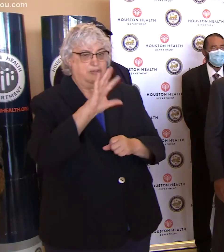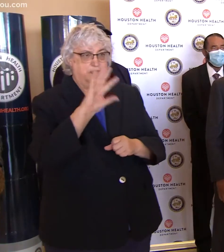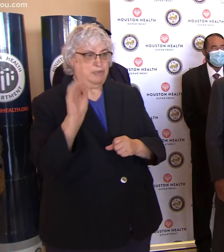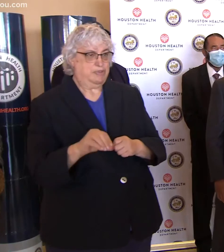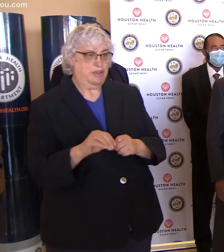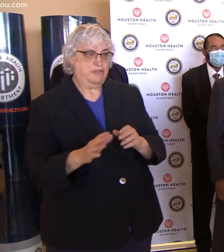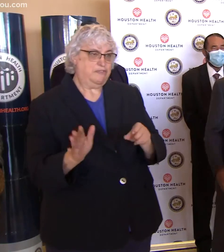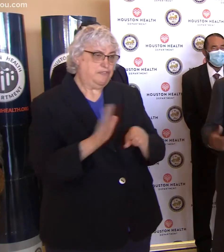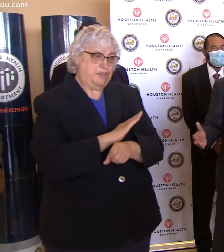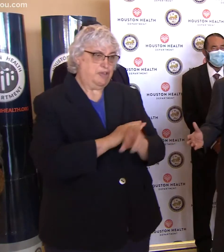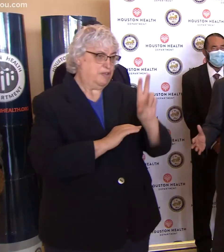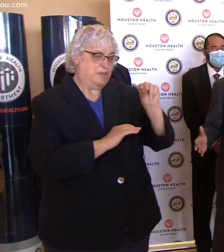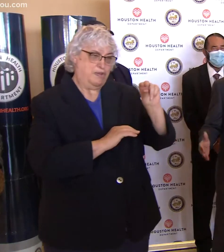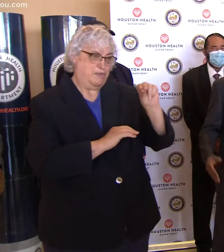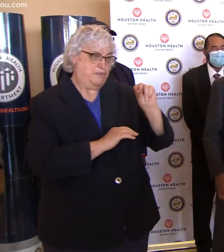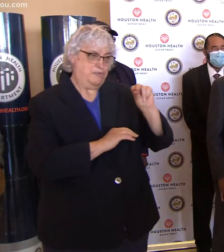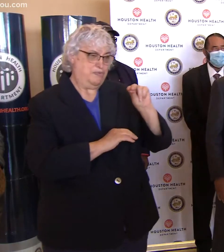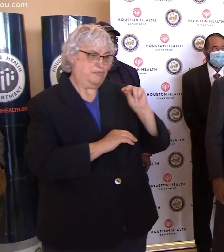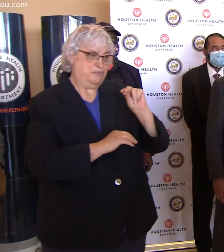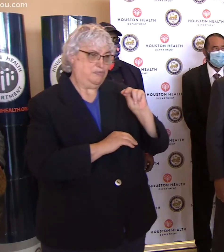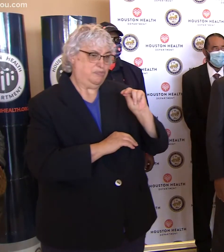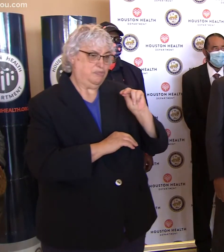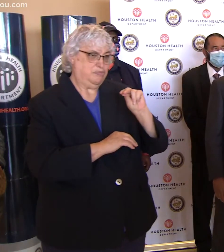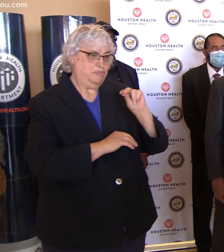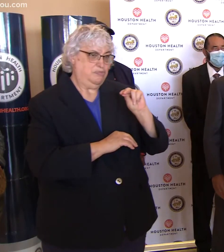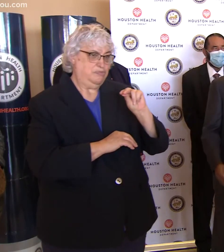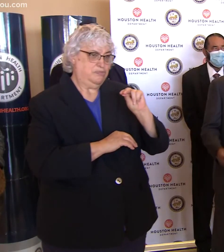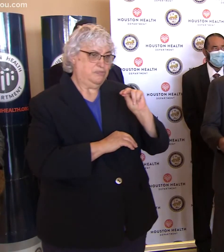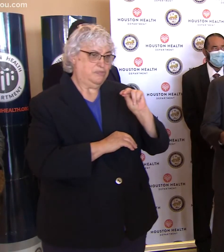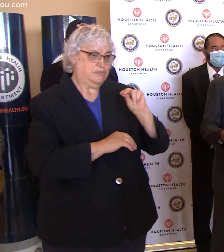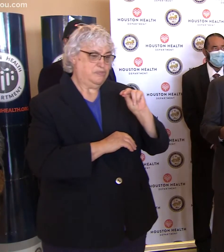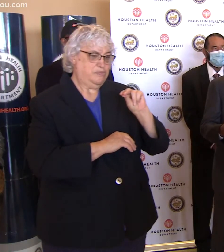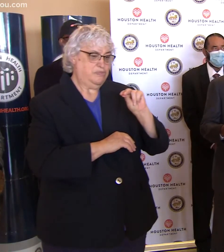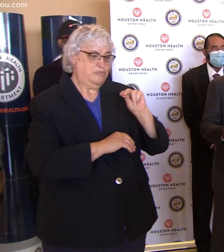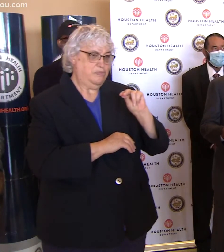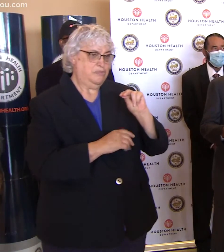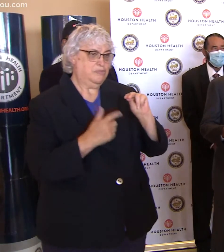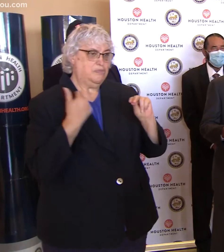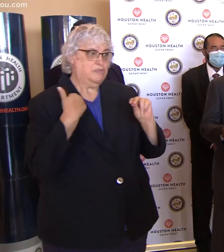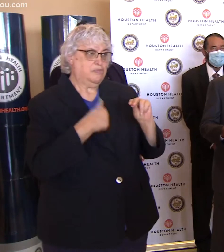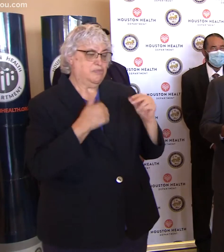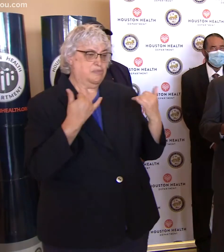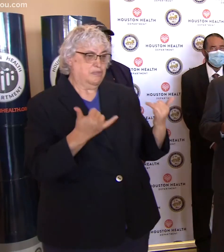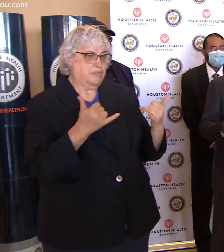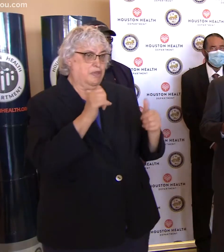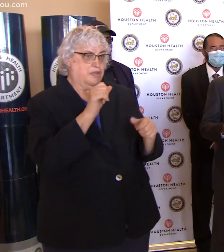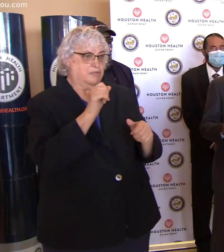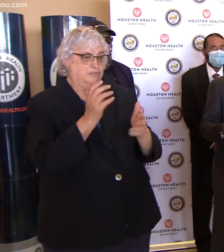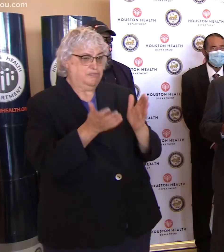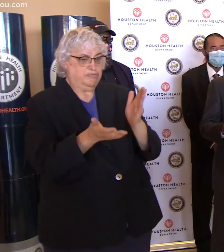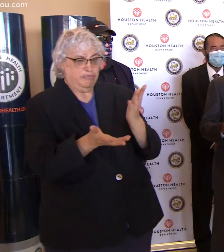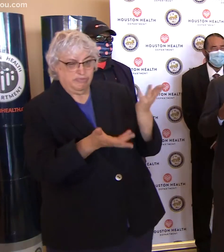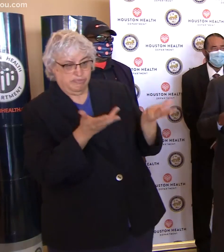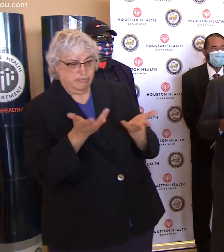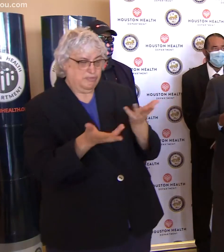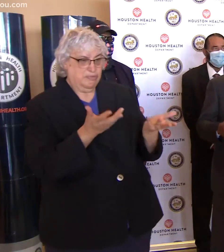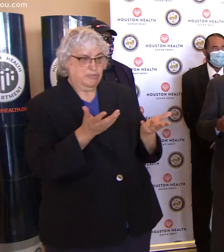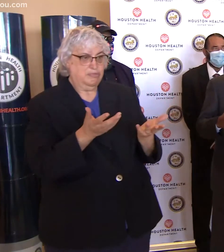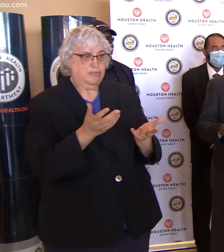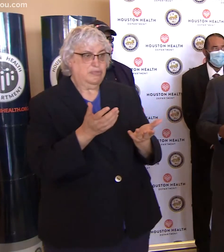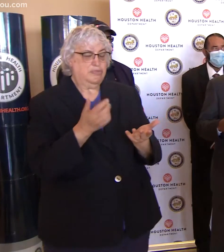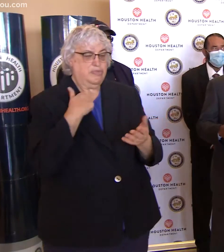75% capacity. We've never done that. And so pretty much what we have operated, laid out